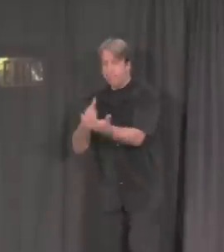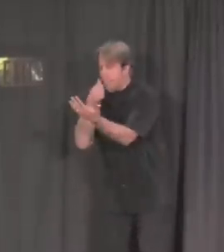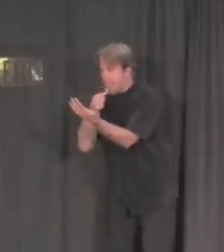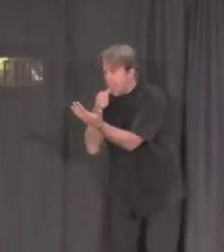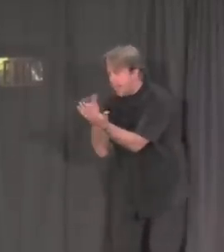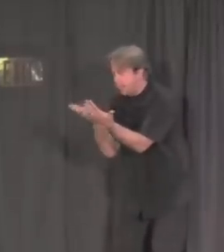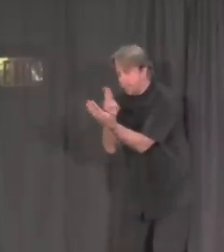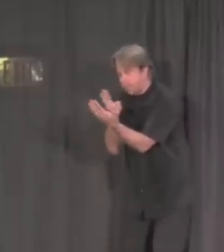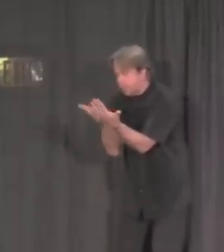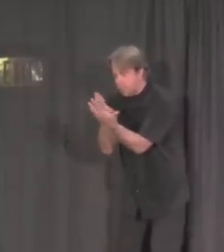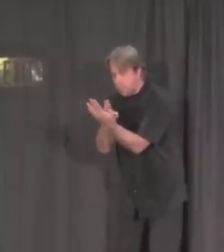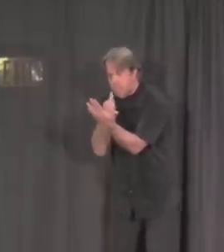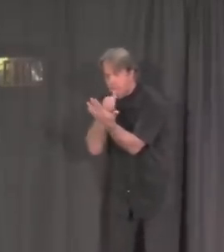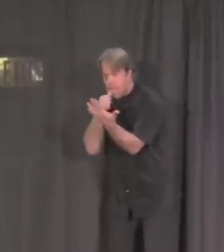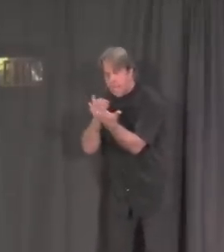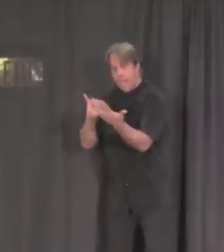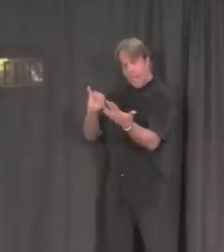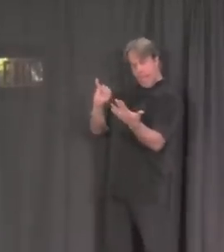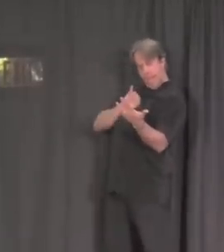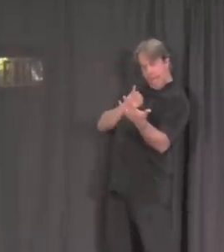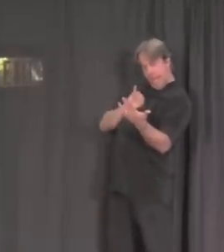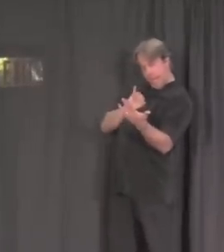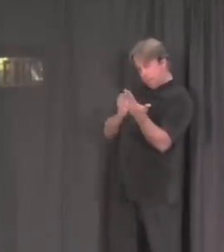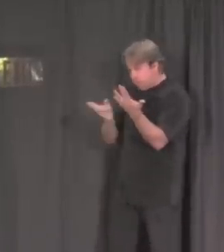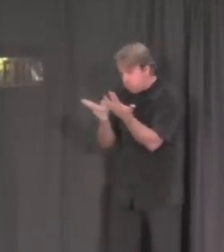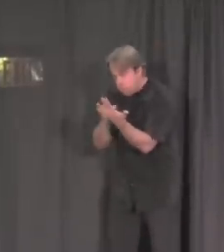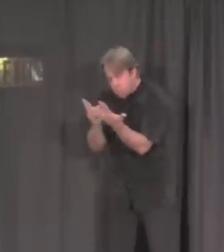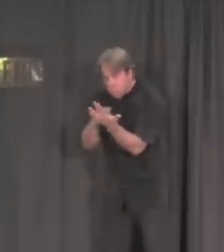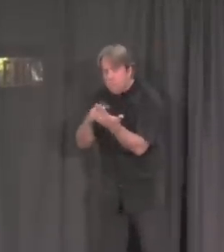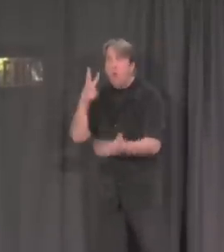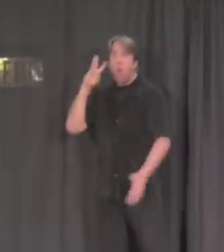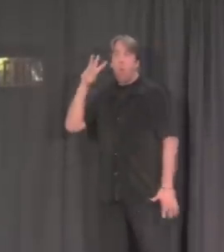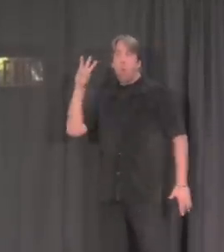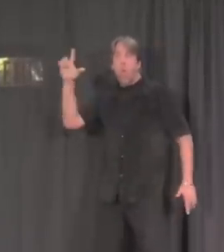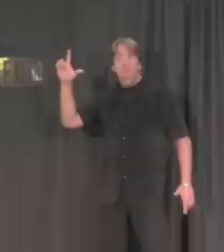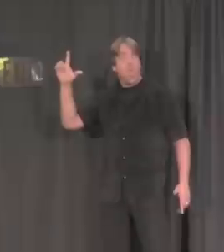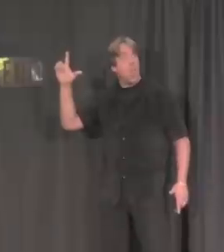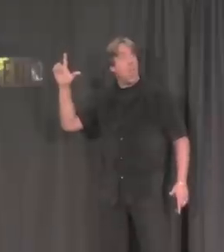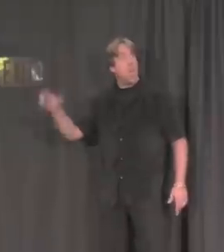My answer was like, let's see, page 35. I will.